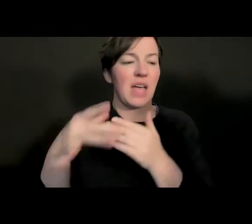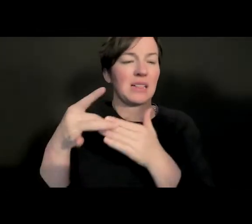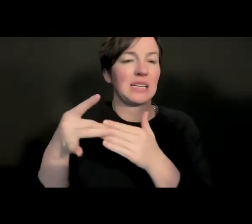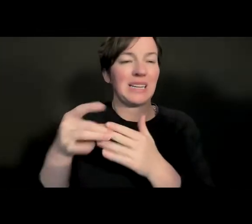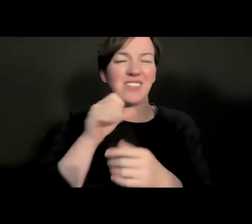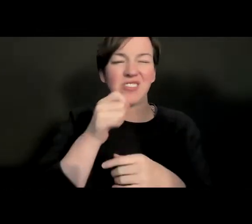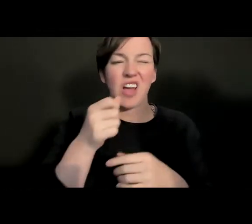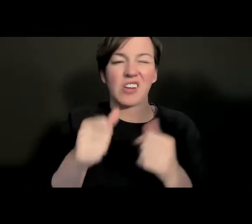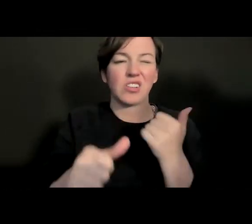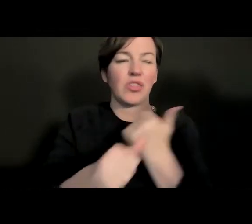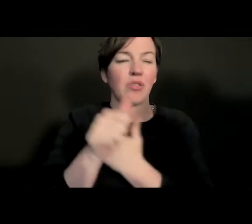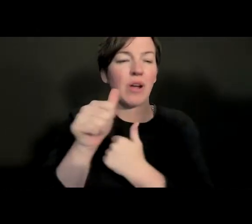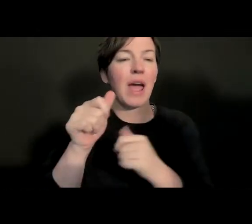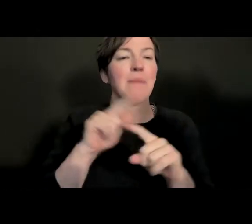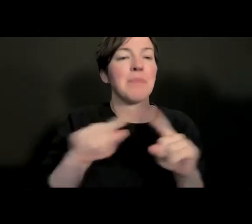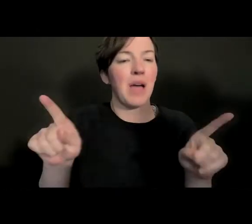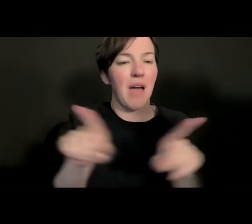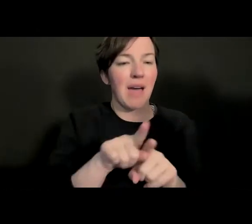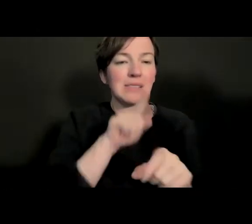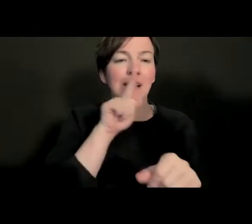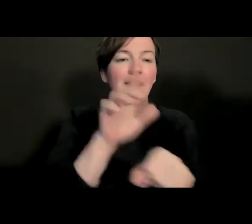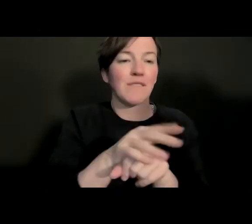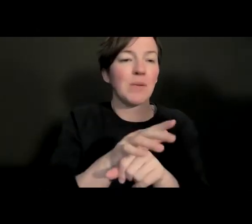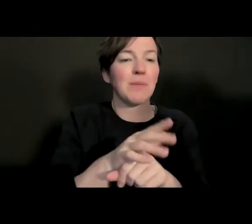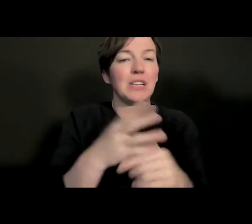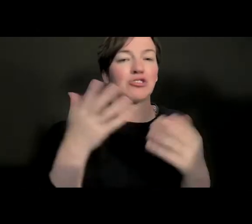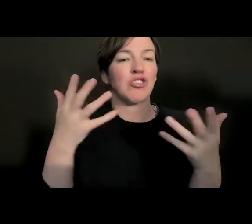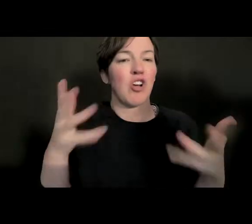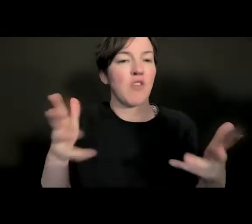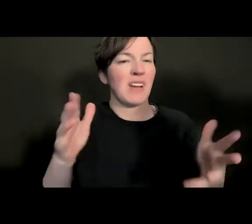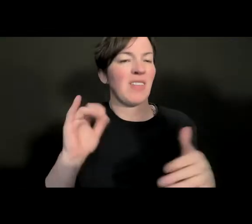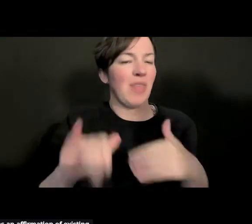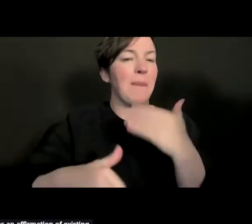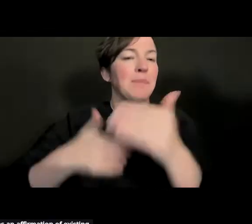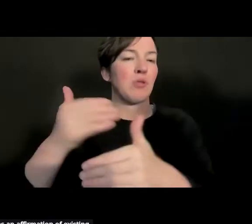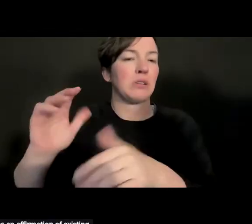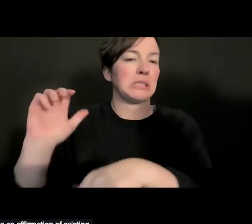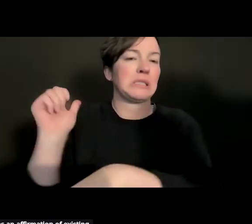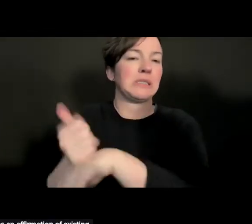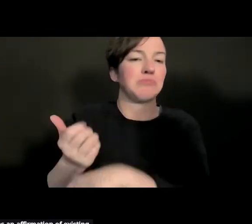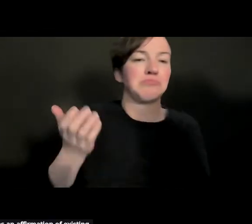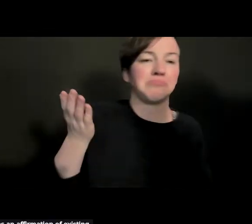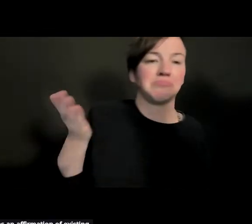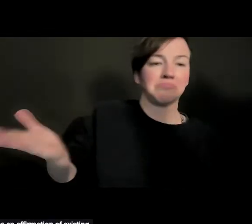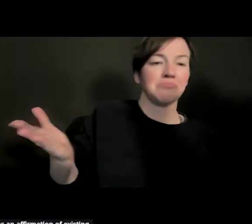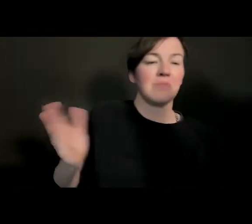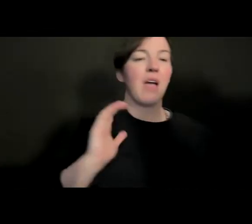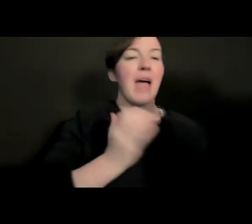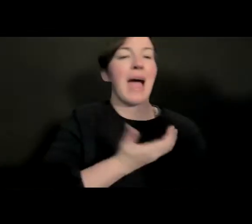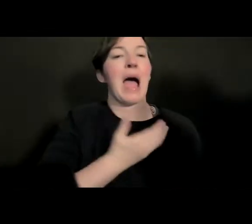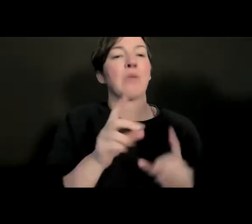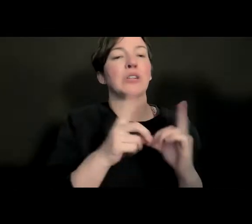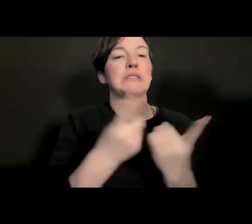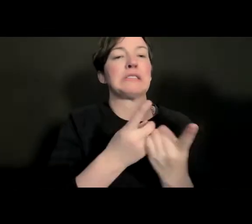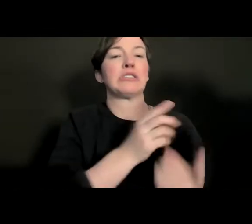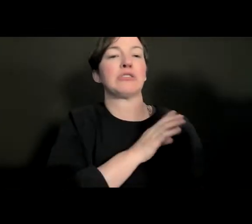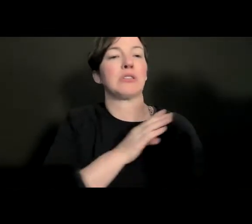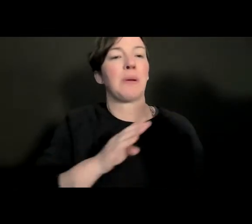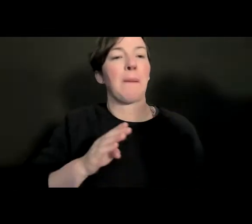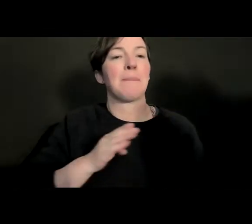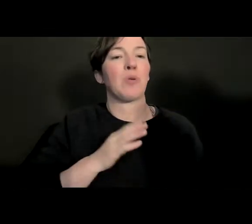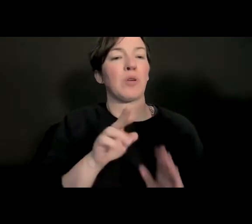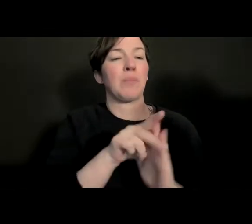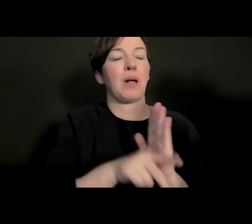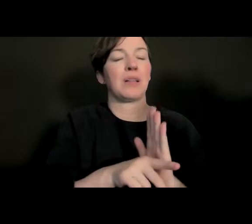threat, but as an affirmation of existing processes. Our district's own board policy